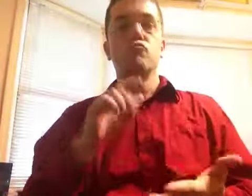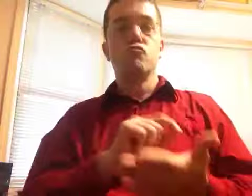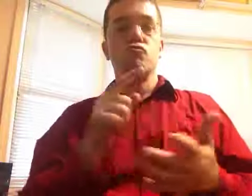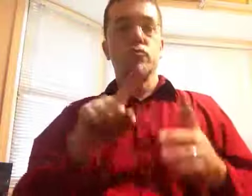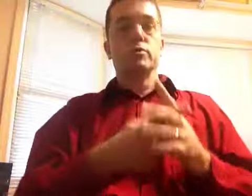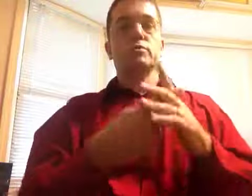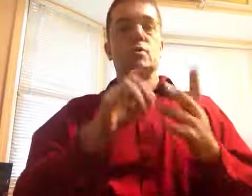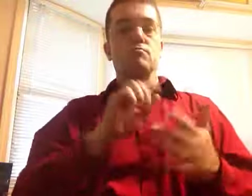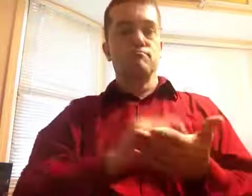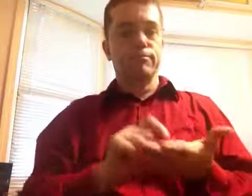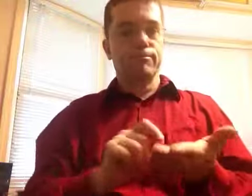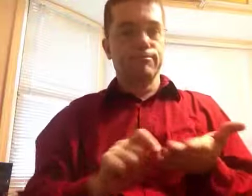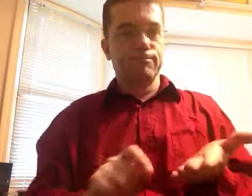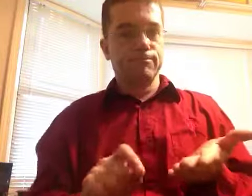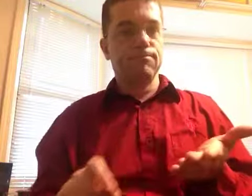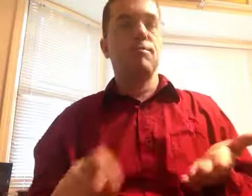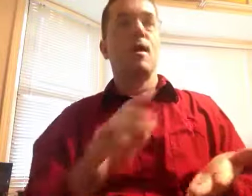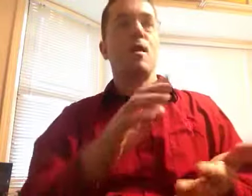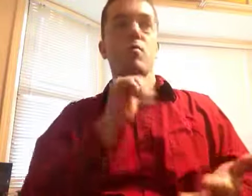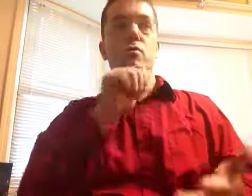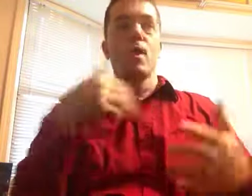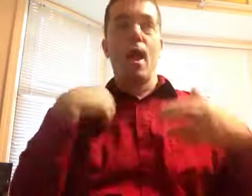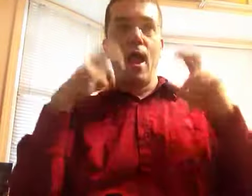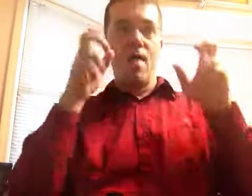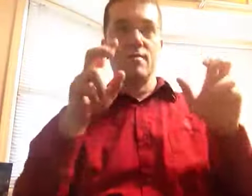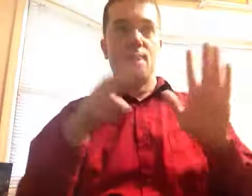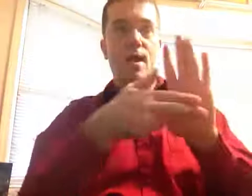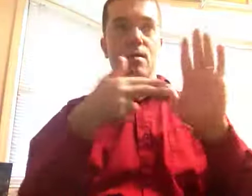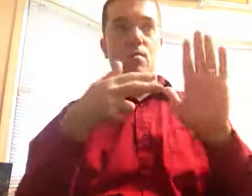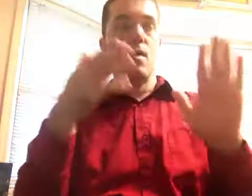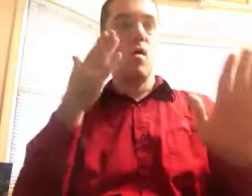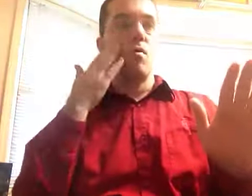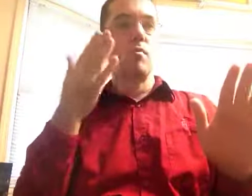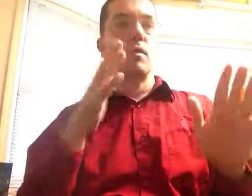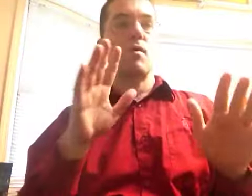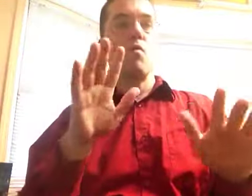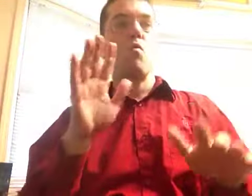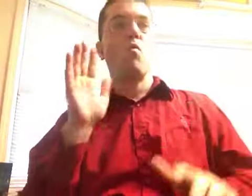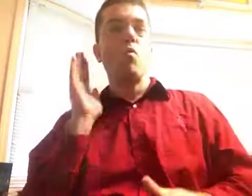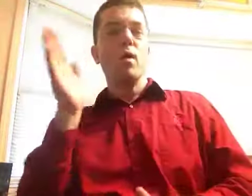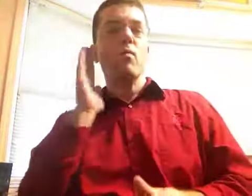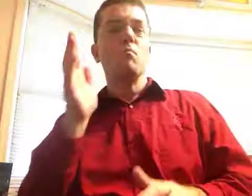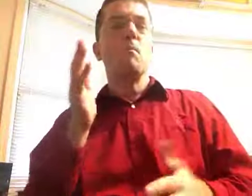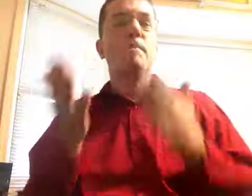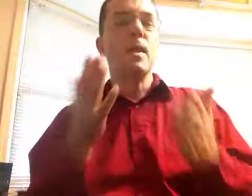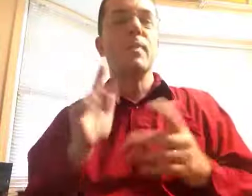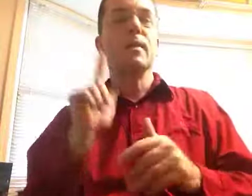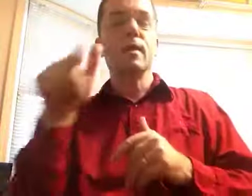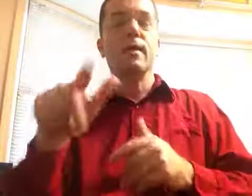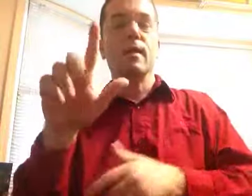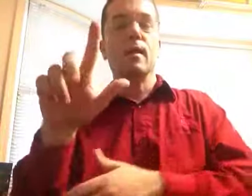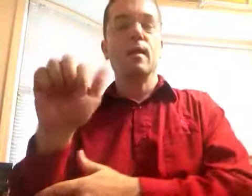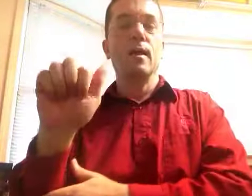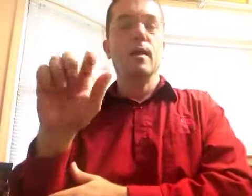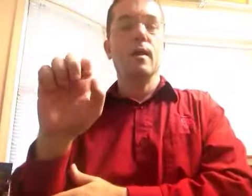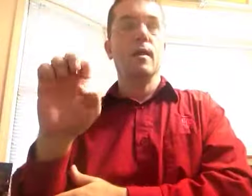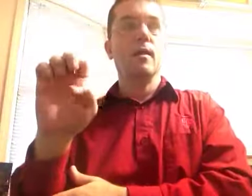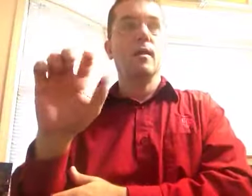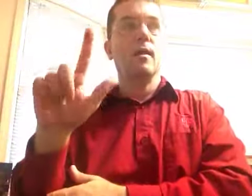So don't even have a good title for it yet. But we'll probably do the legacy stuff sometime, because I just love that whole idea.